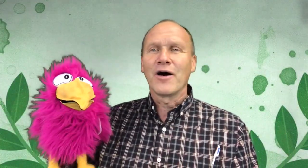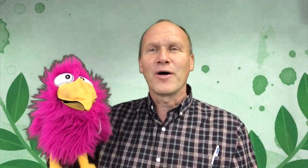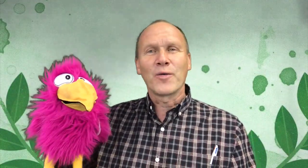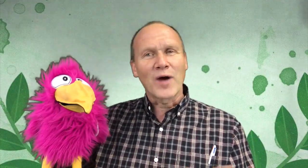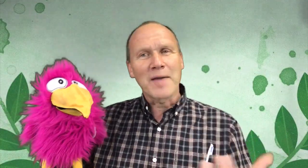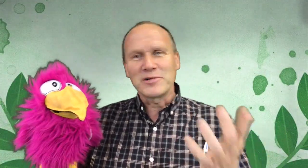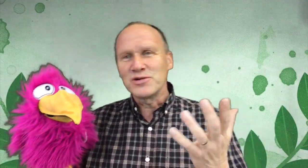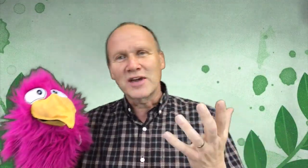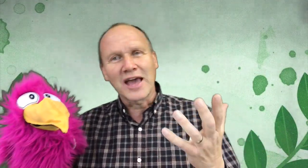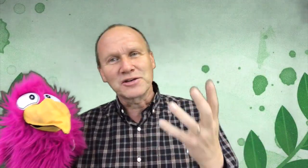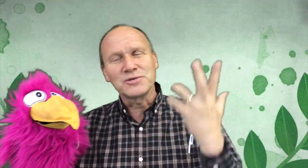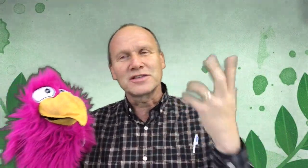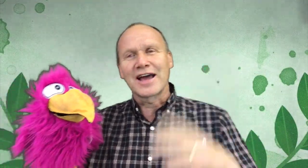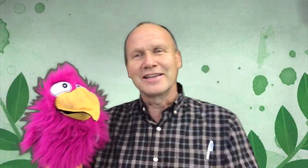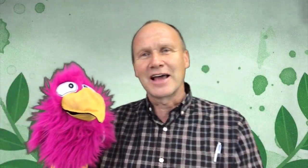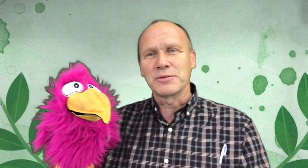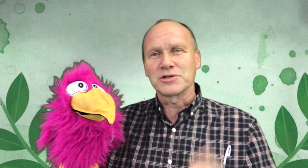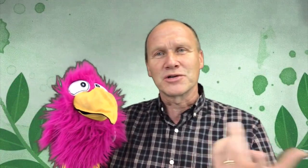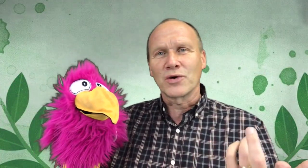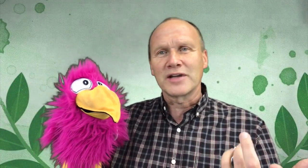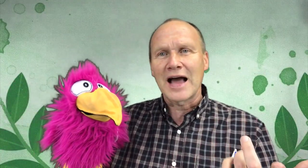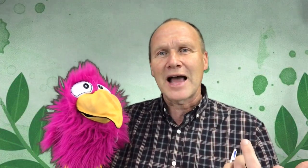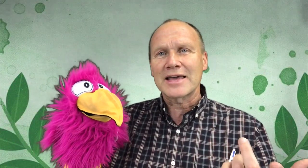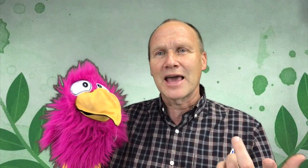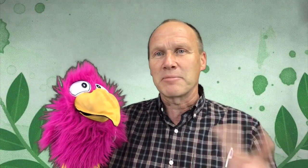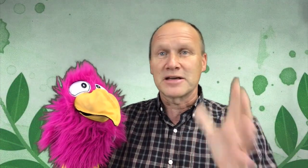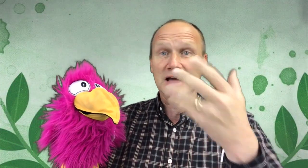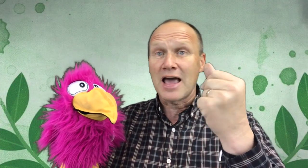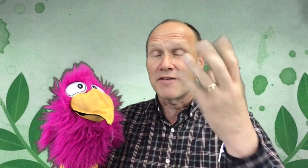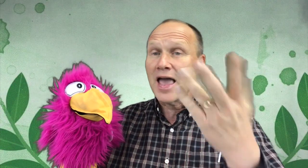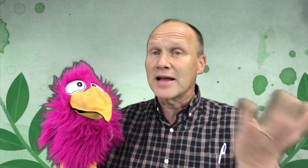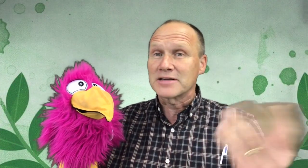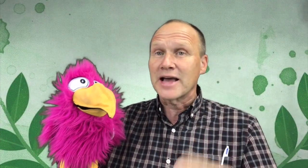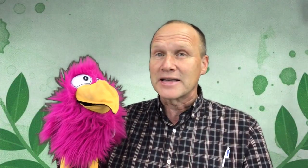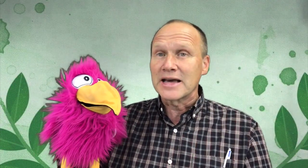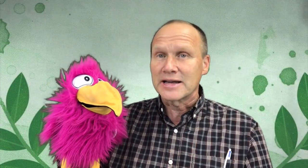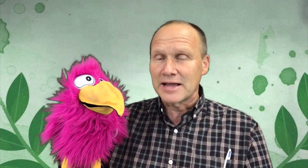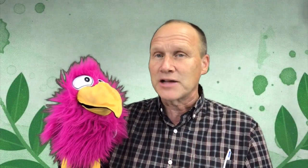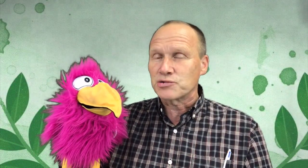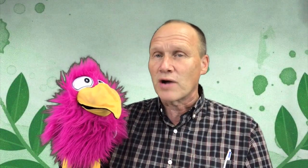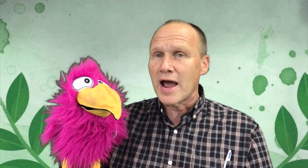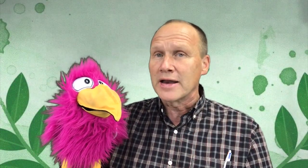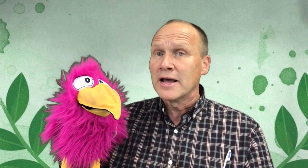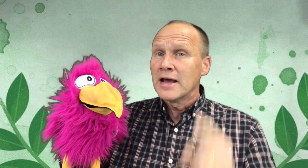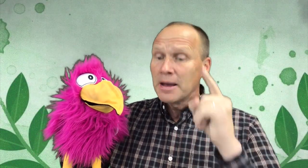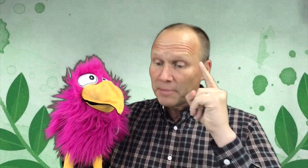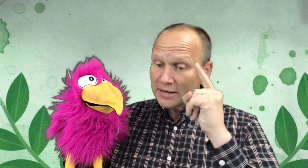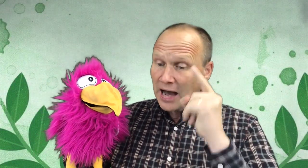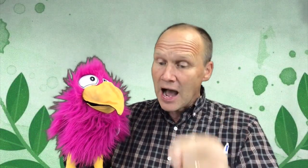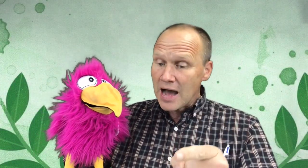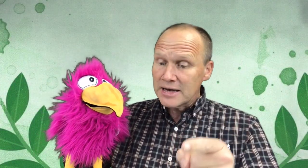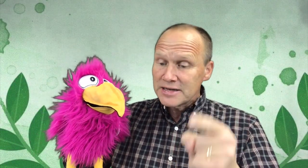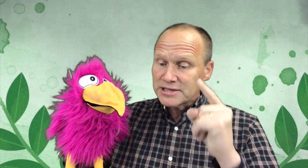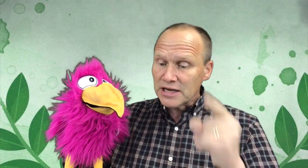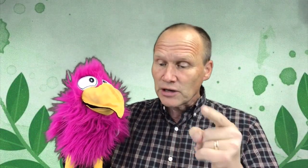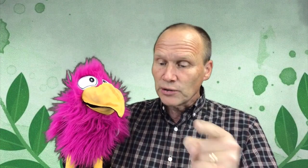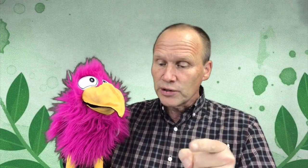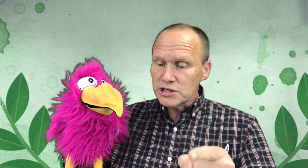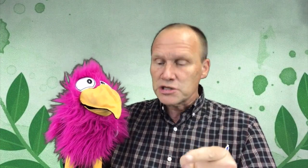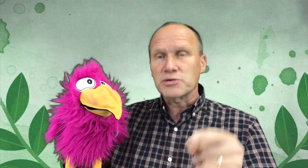Oh, right, but you can't do sign language because only I can because I have hands. I get it. That's right. But God sent our Lord Jesus Christ to